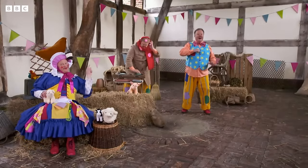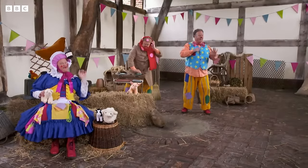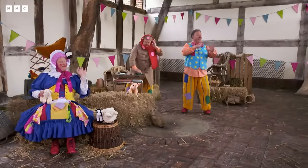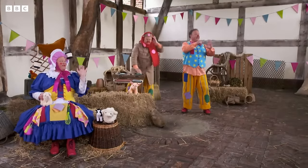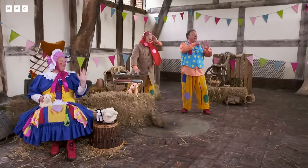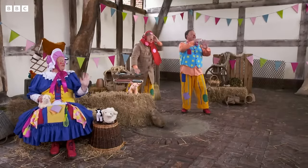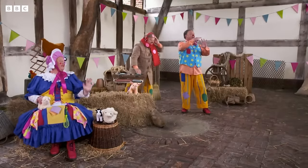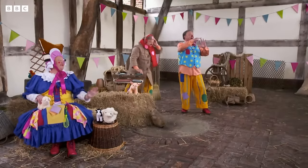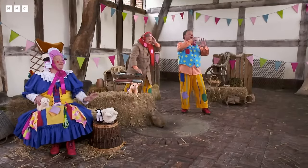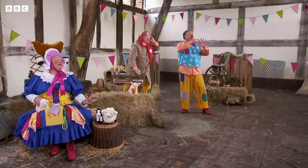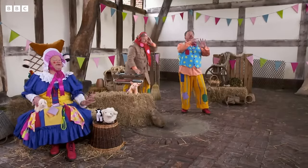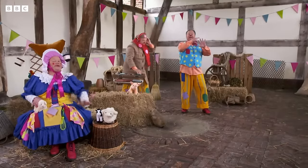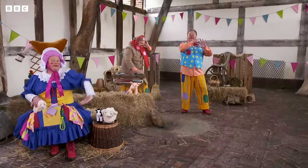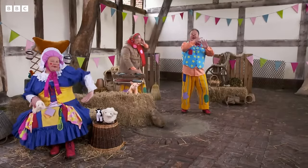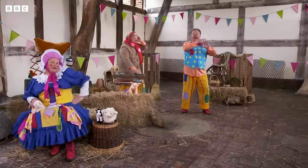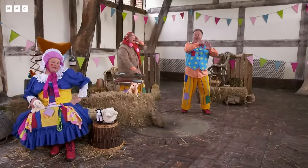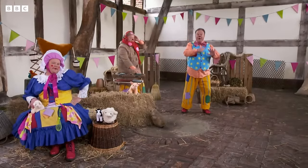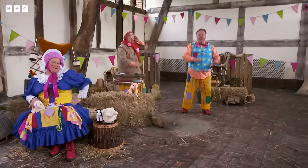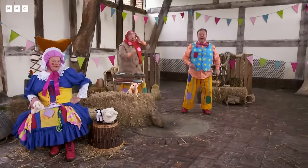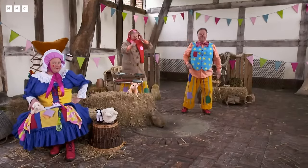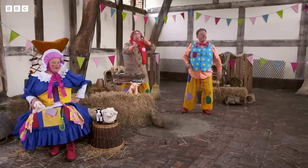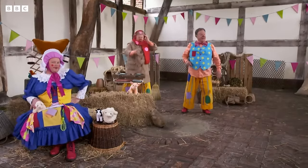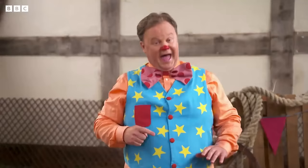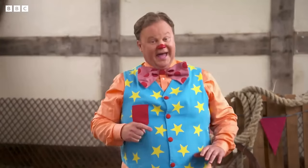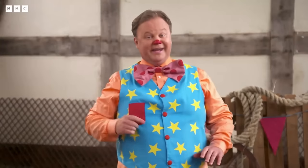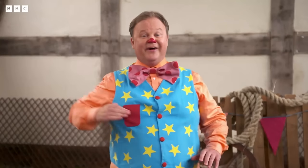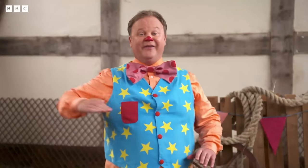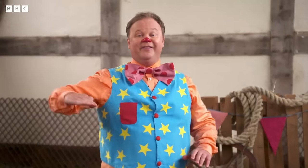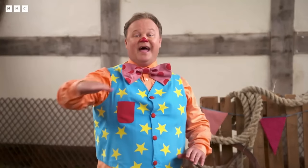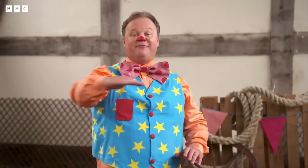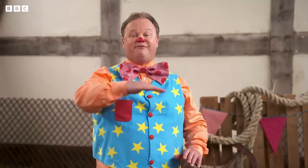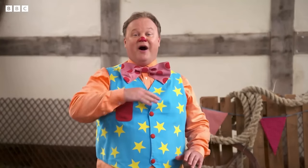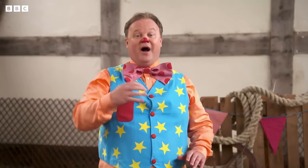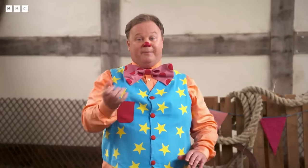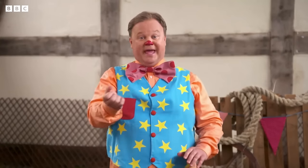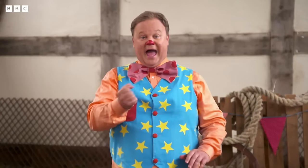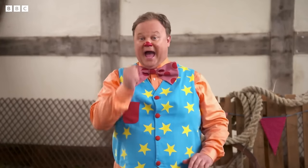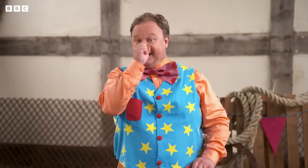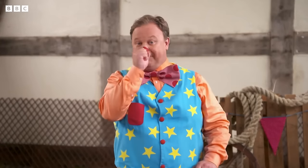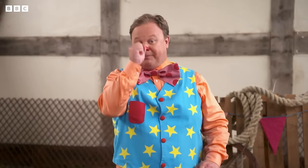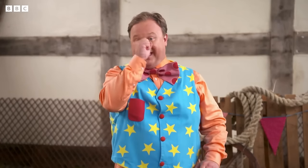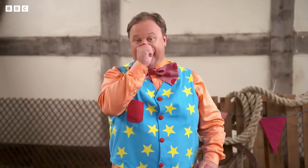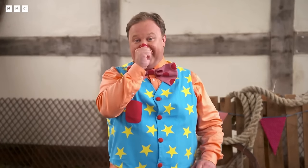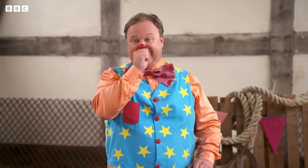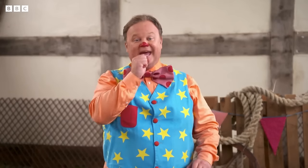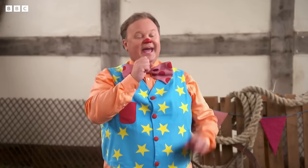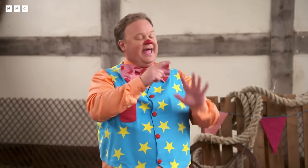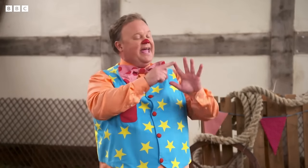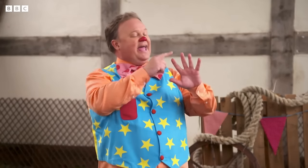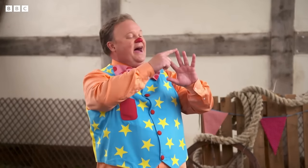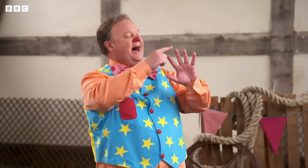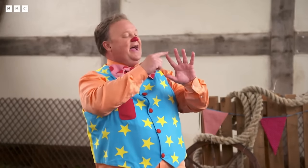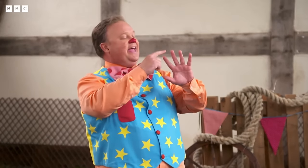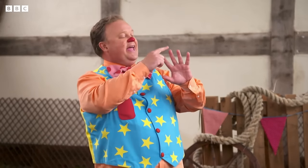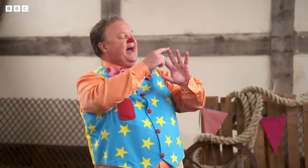farm, E-I-E-I-O. And on that farm he had a pig,